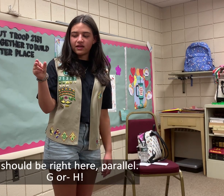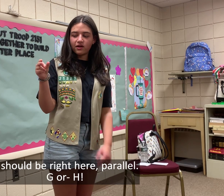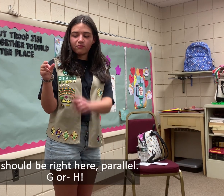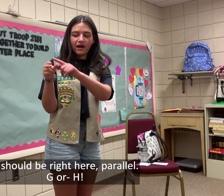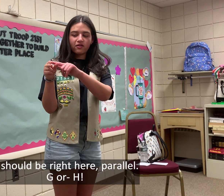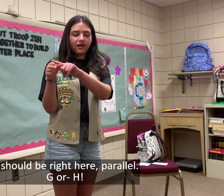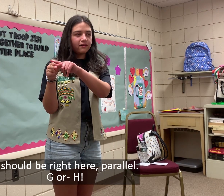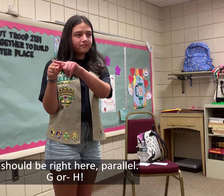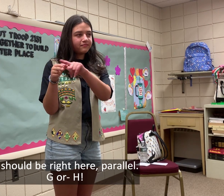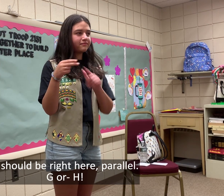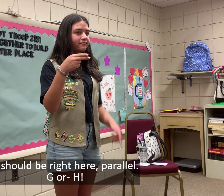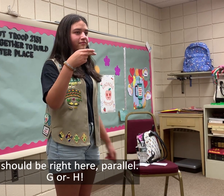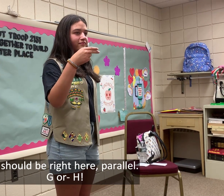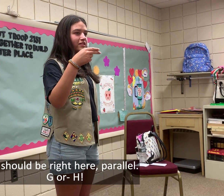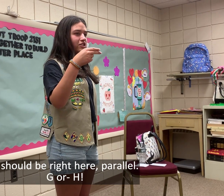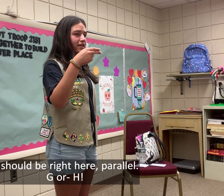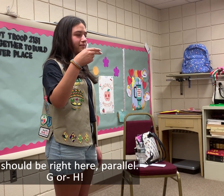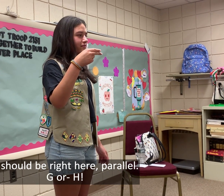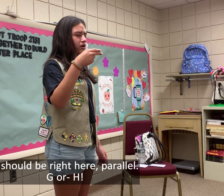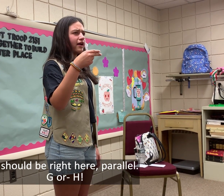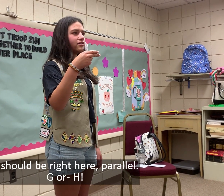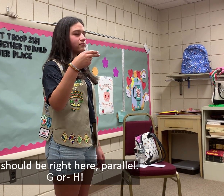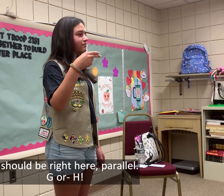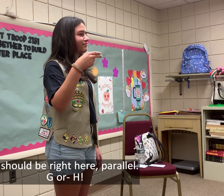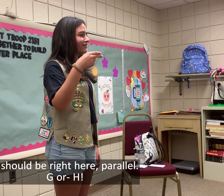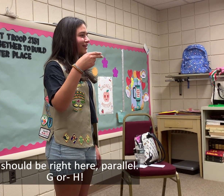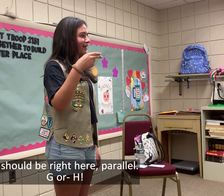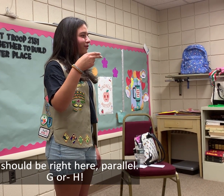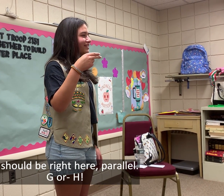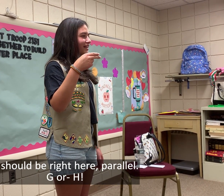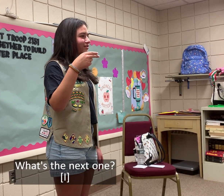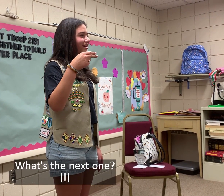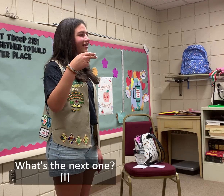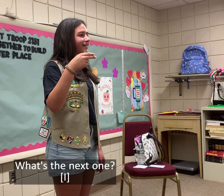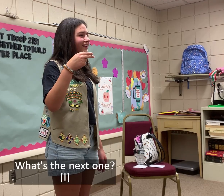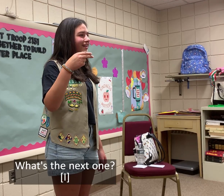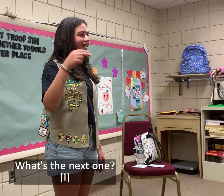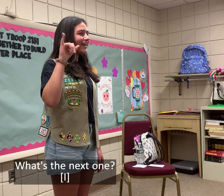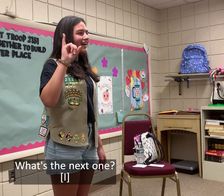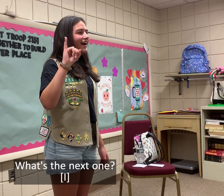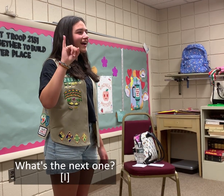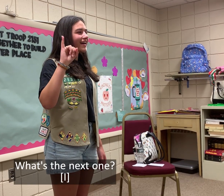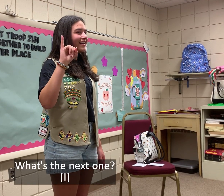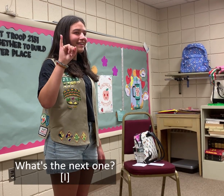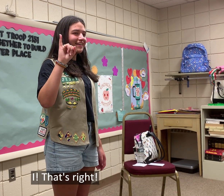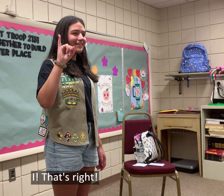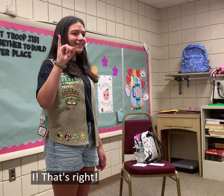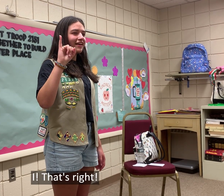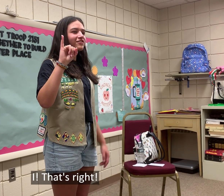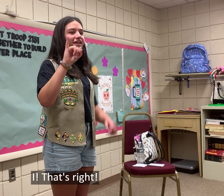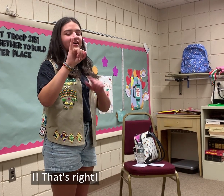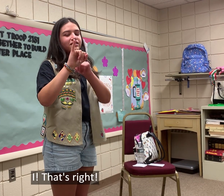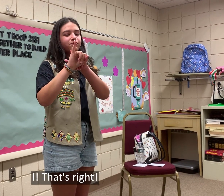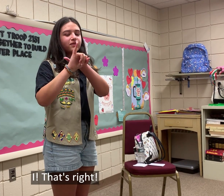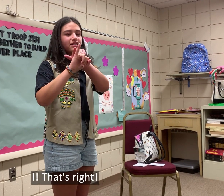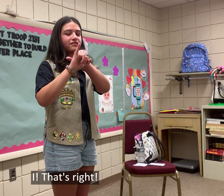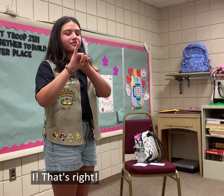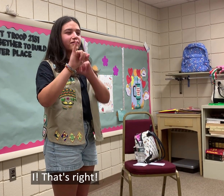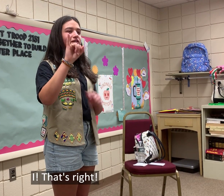at parallel. G or H. What's the next one? I. That's right. It's a pretty. You can see